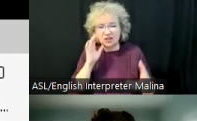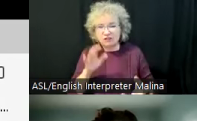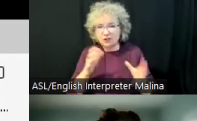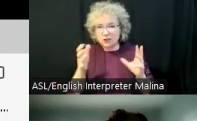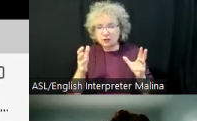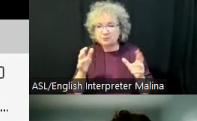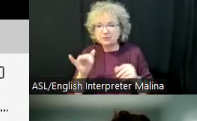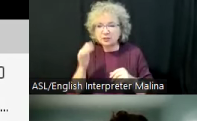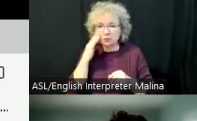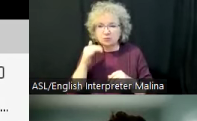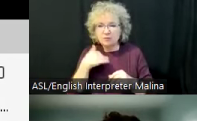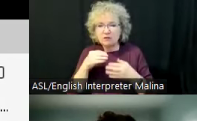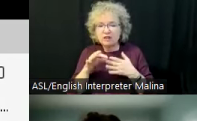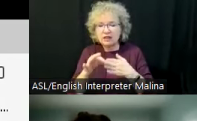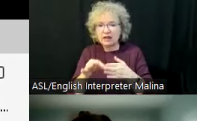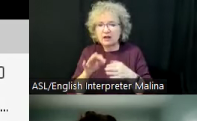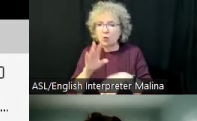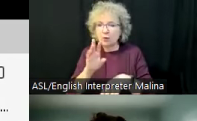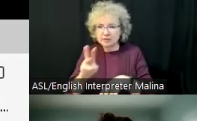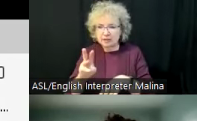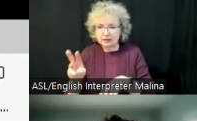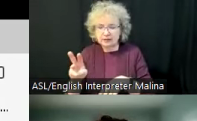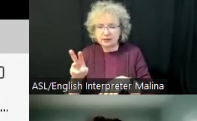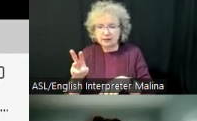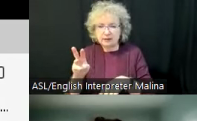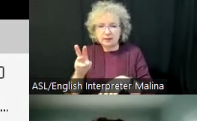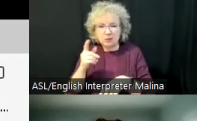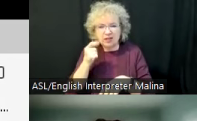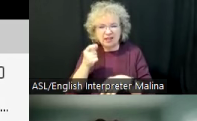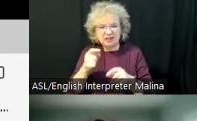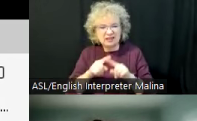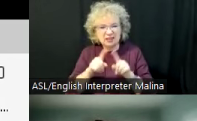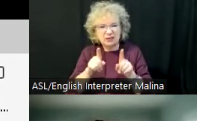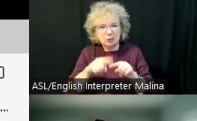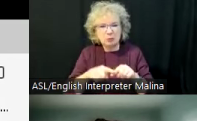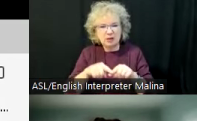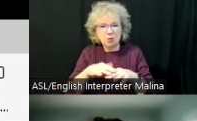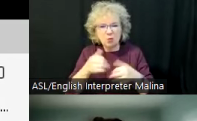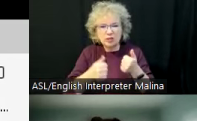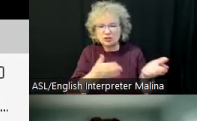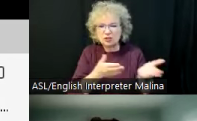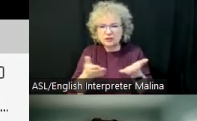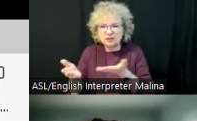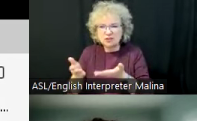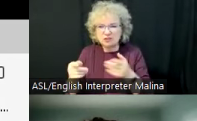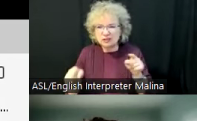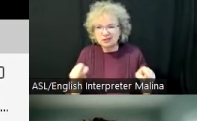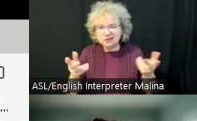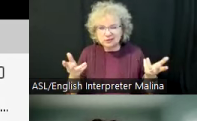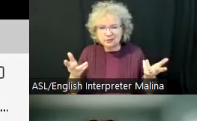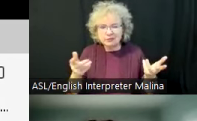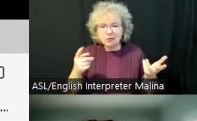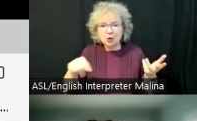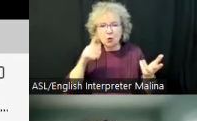an eligibility guide on our website, because it's kind of different for different services. So you will get that link